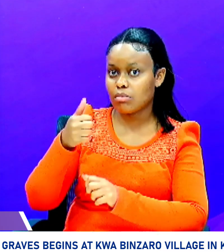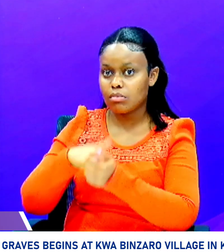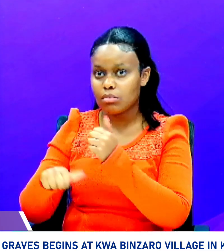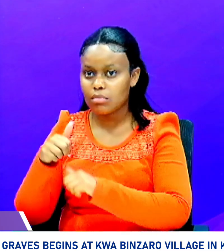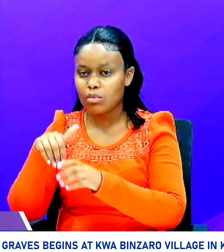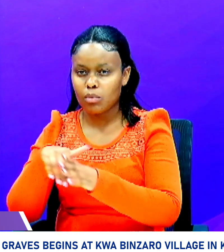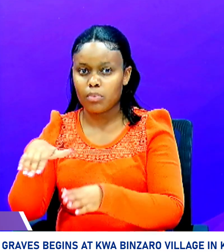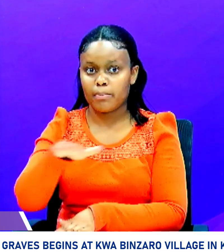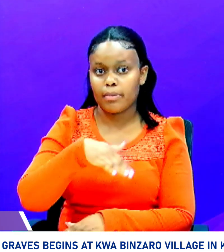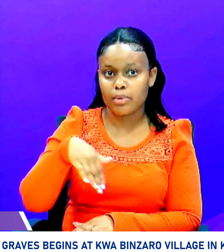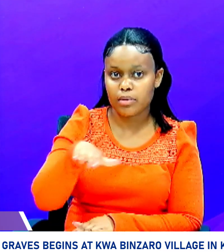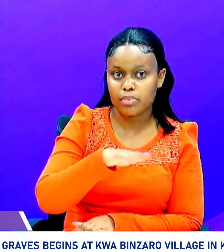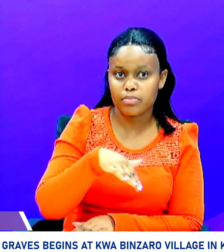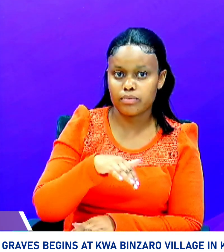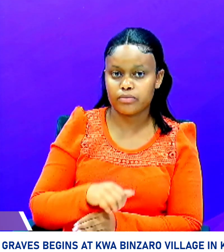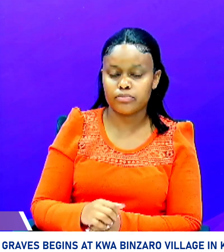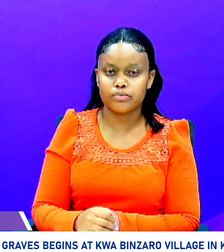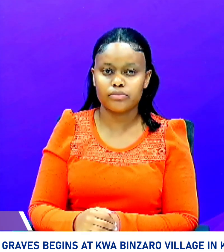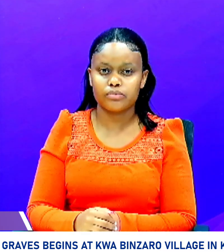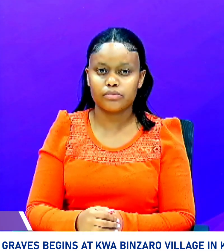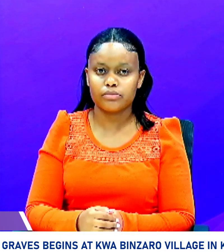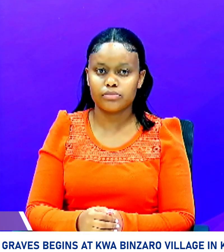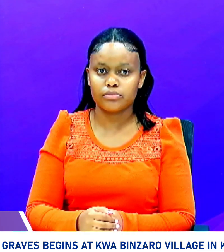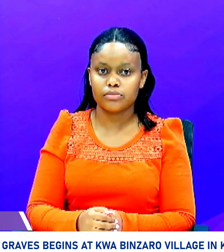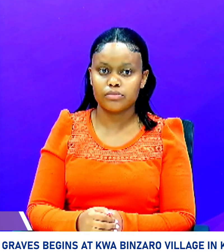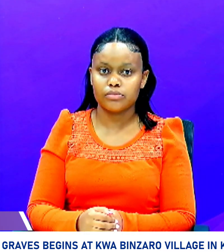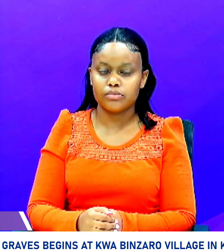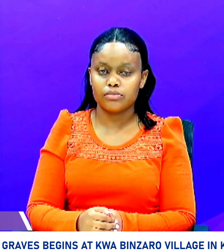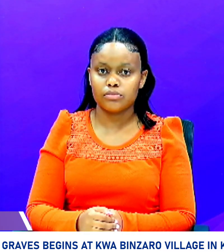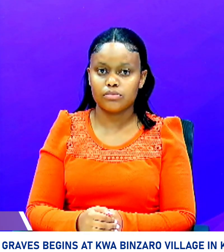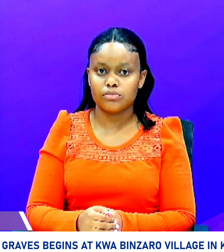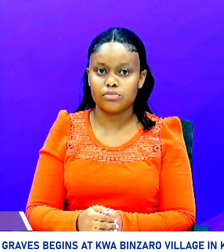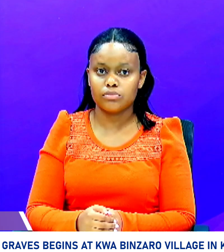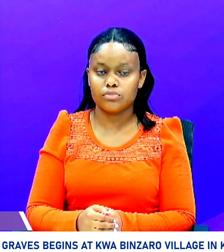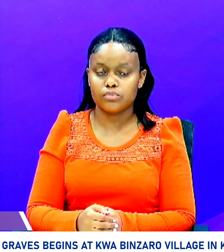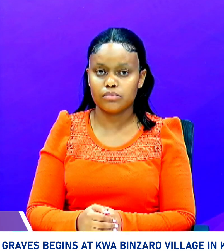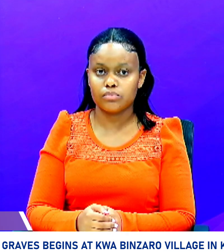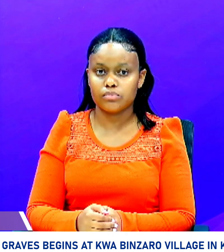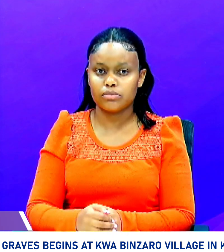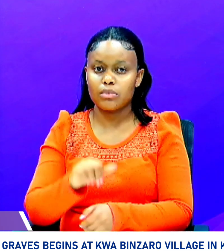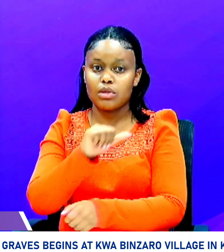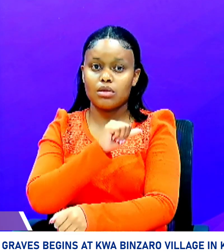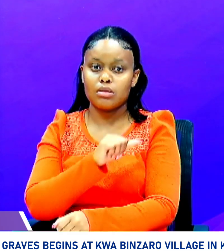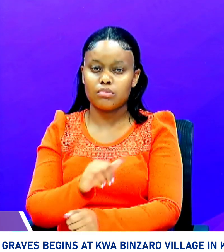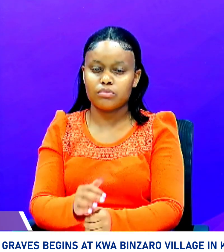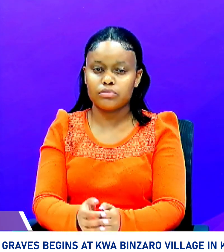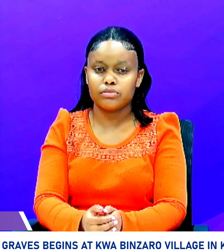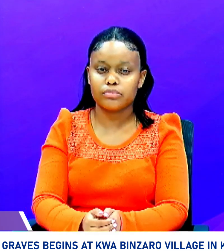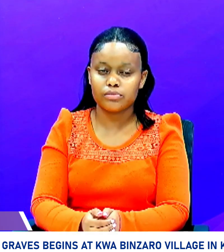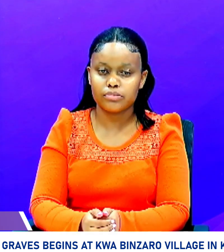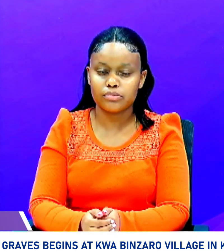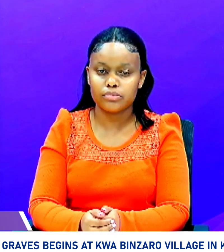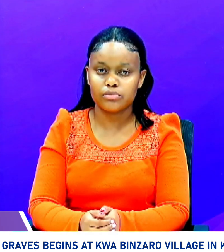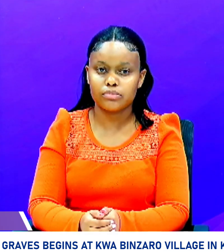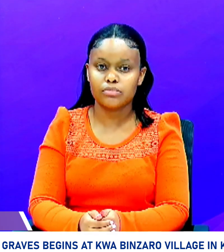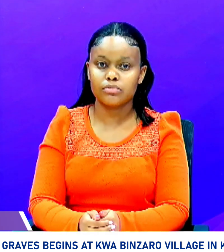profiling, and determine whether the victims were linked to suspected cult activities in